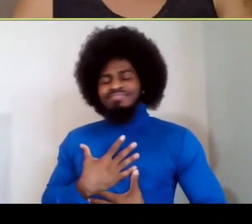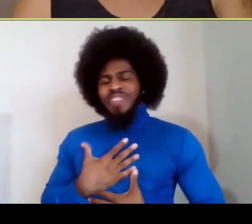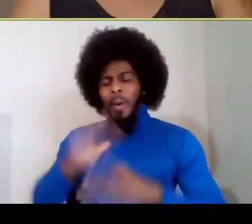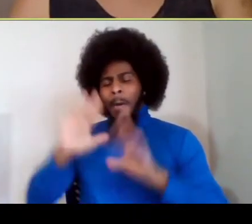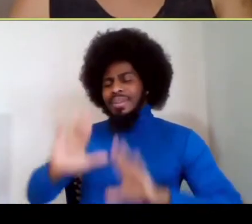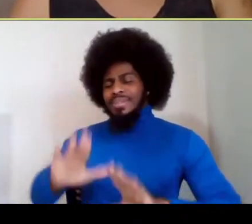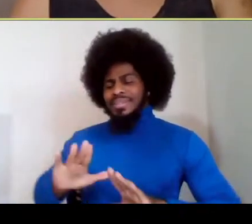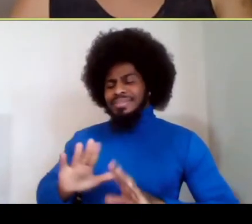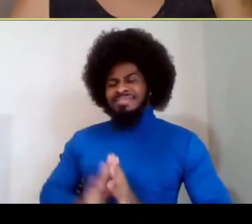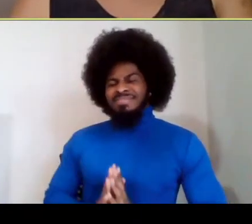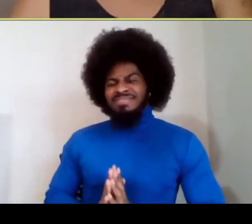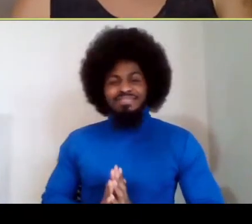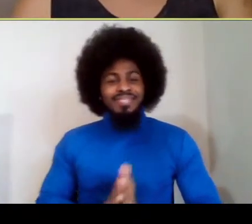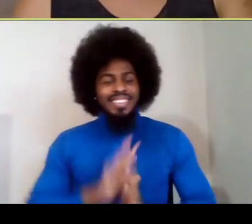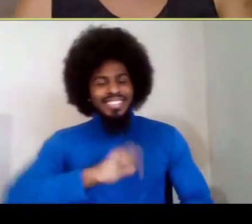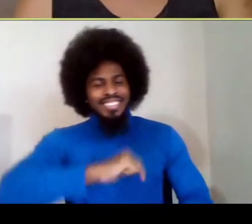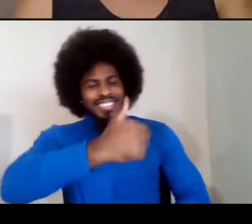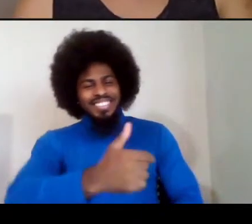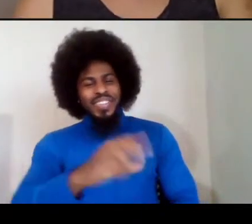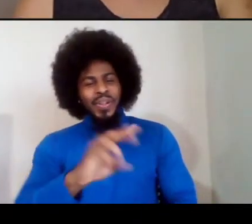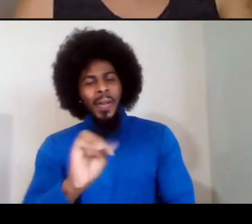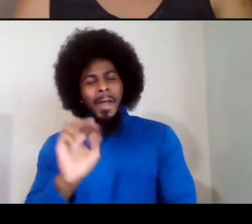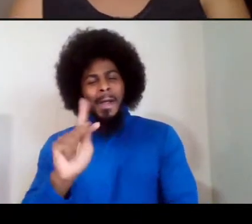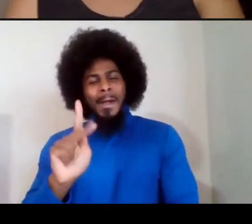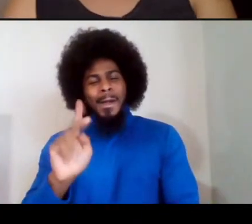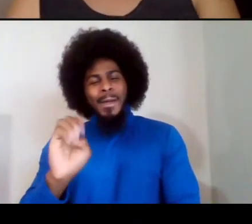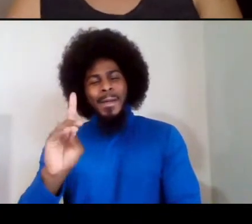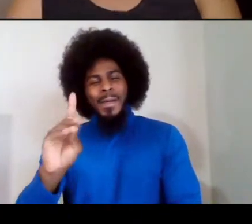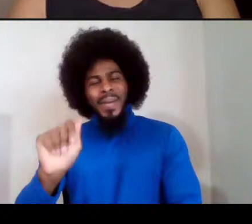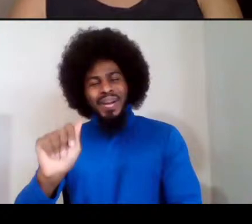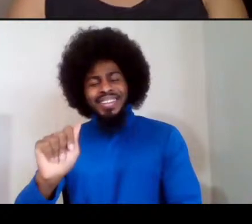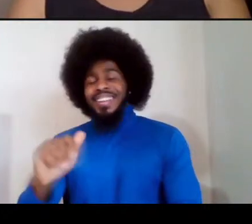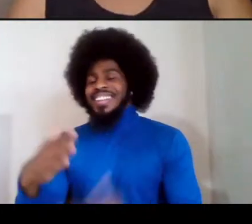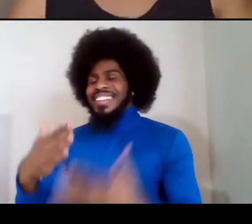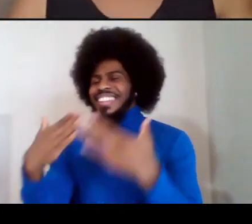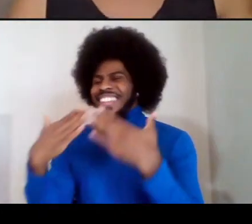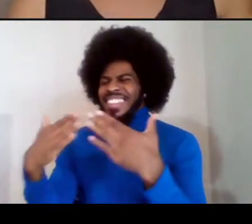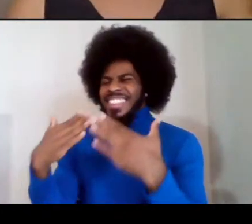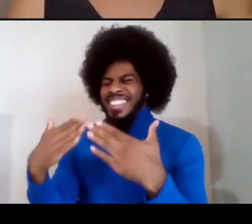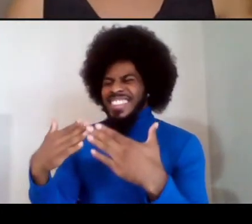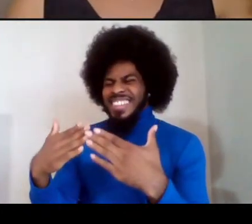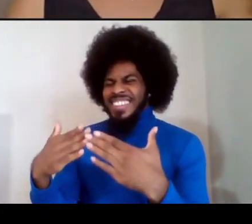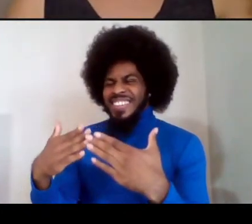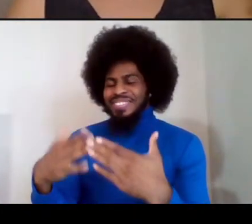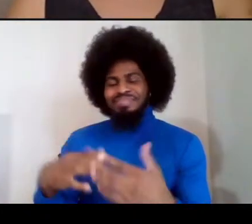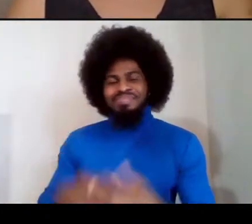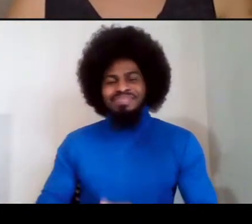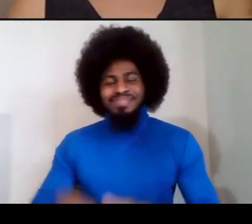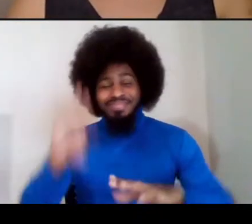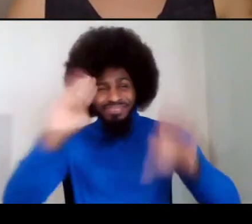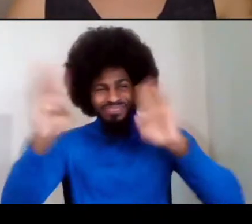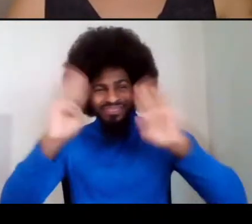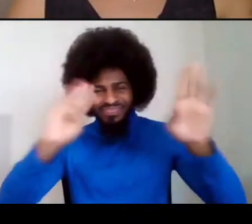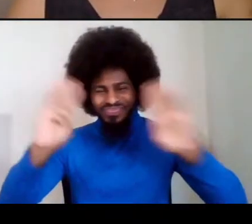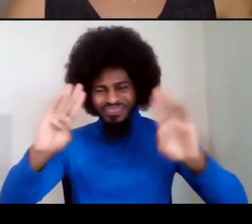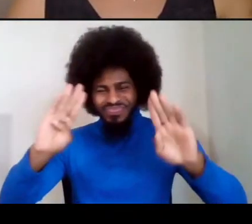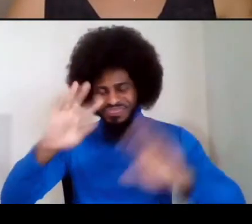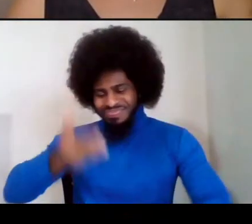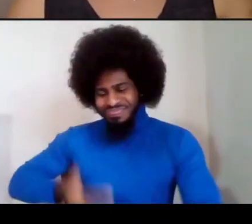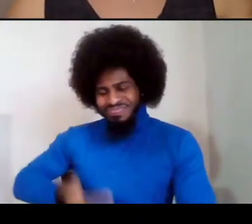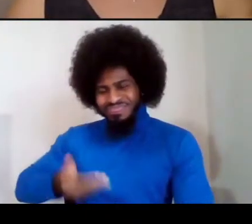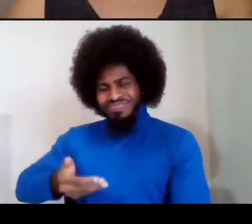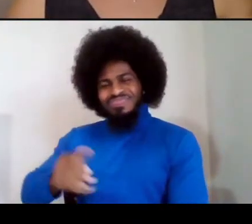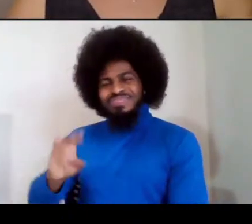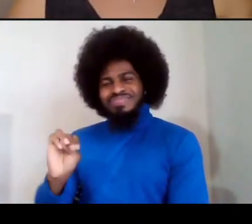Makeda. Thank you, Kimani. Hi, everyone. My name is